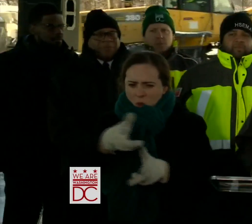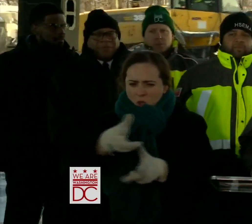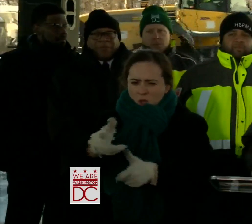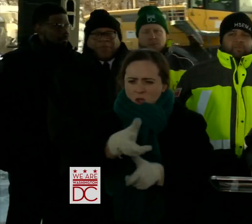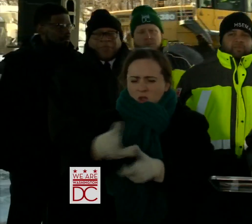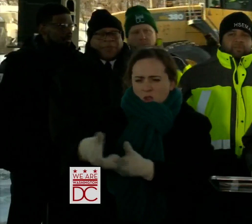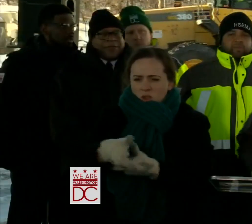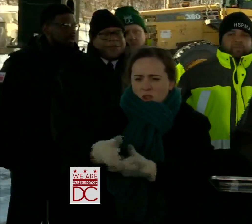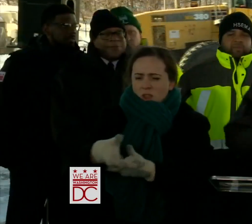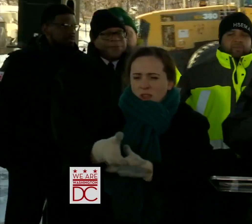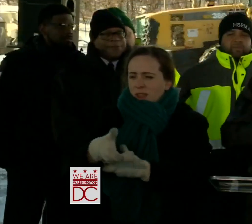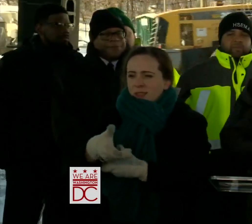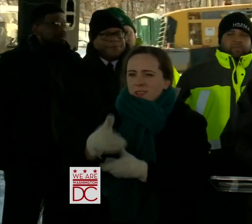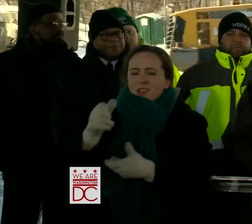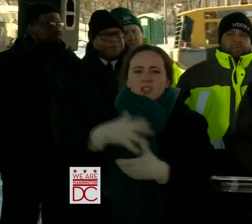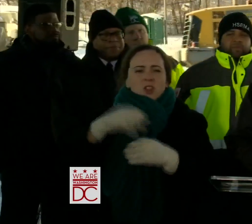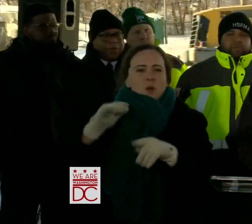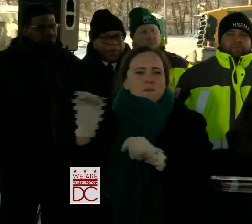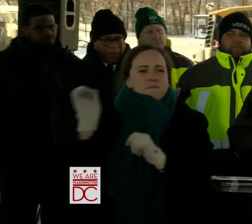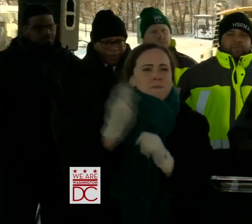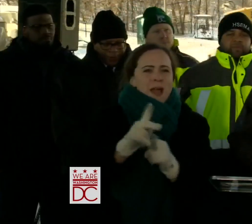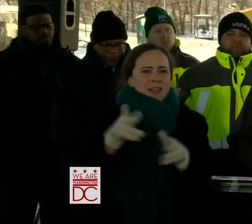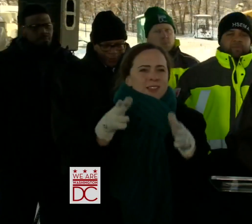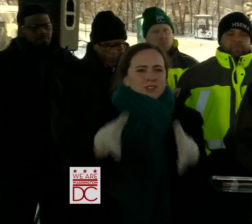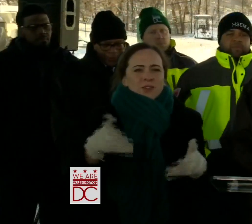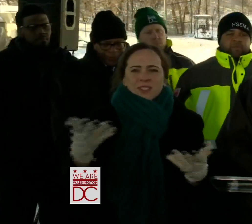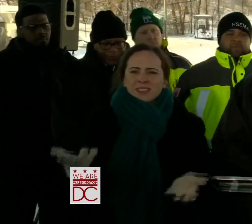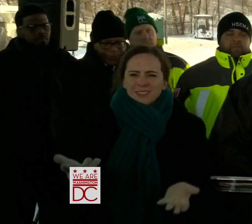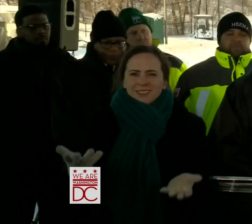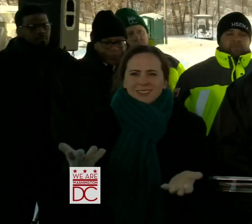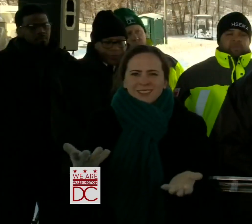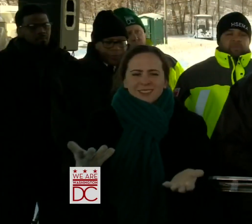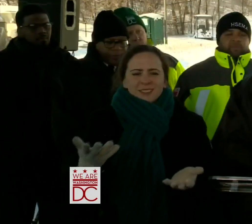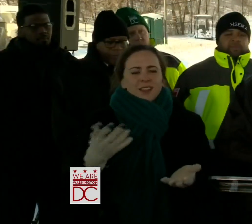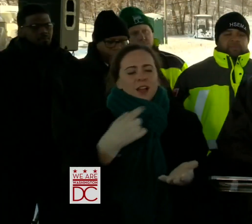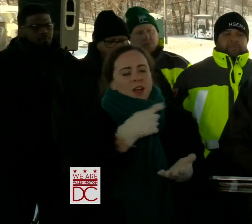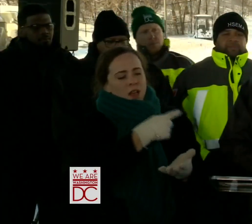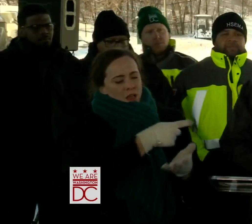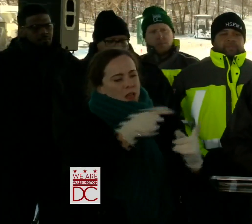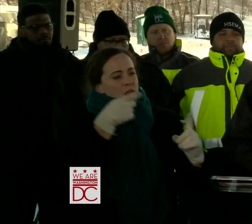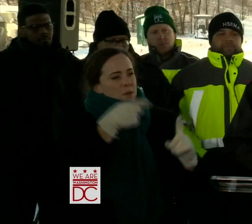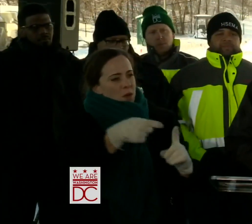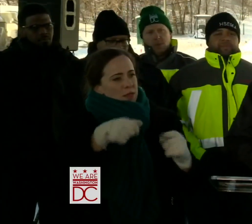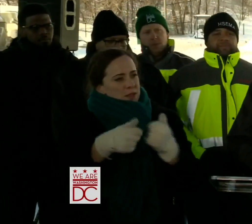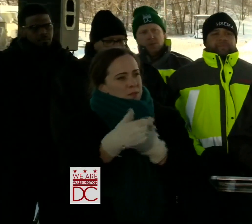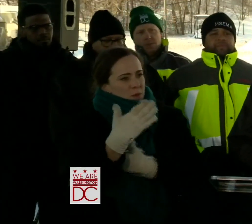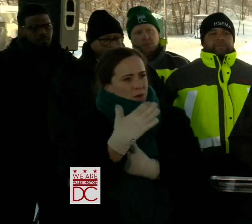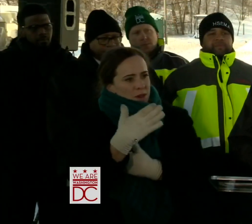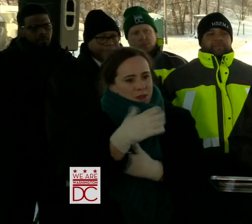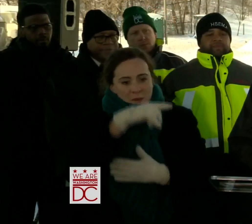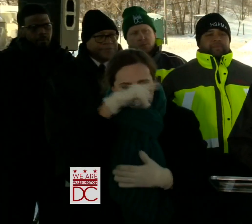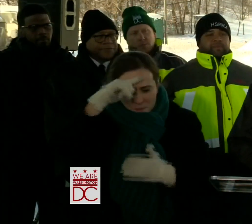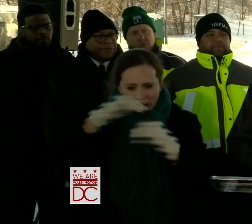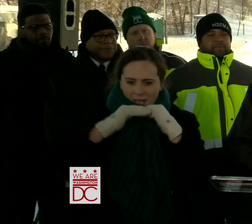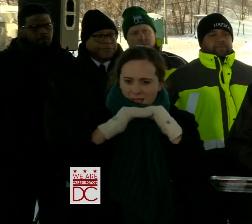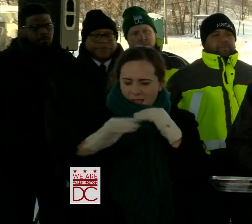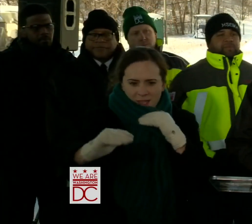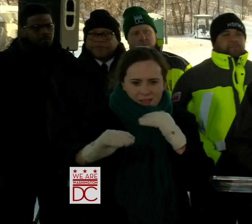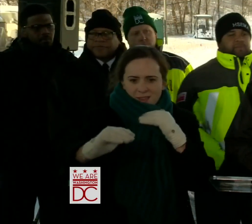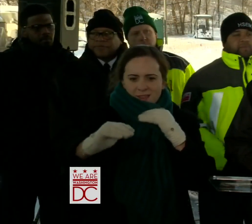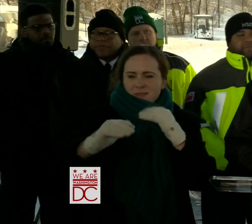the streets. Yes. Any comment? Tom's point was this morning we had blacktop on many of our